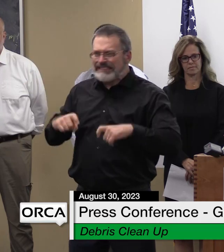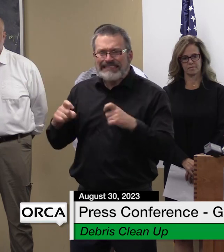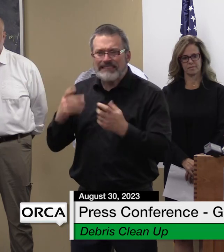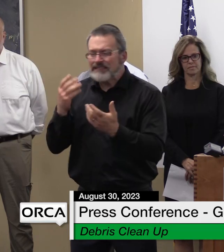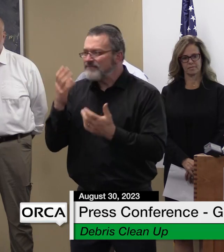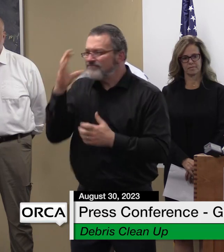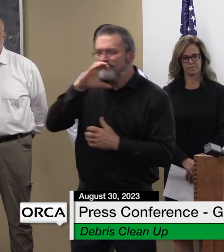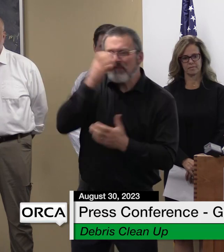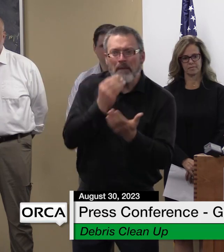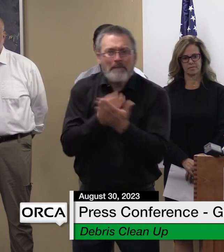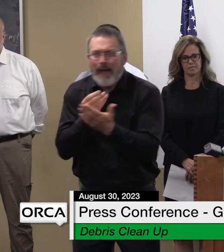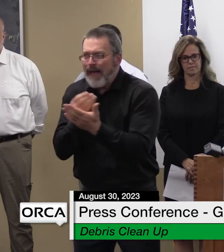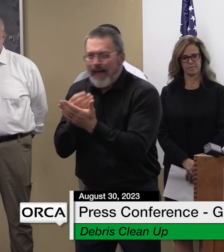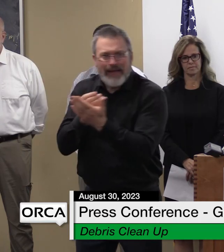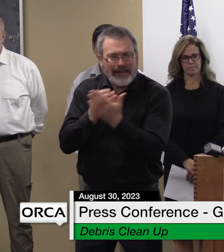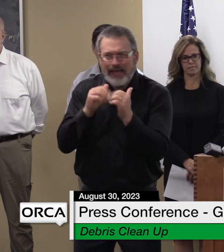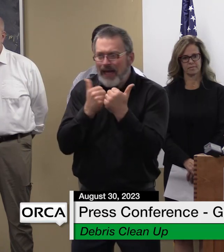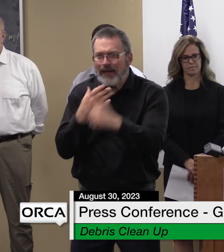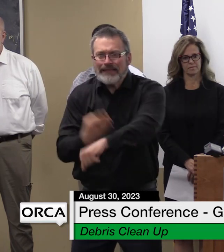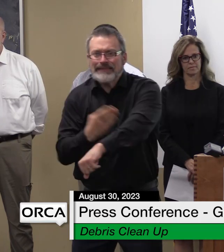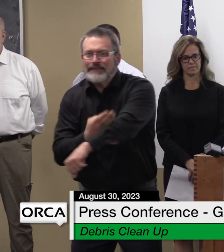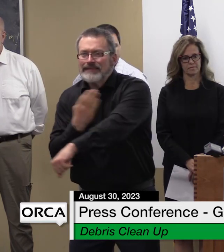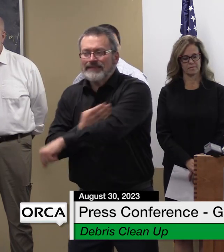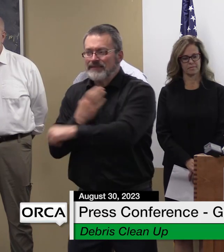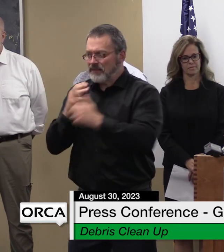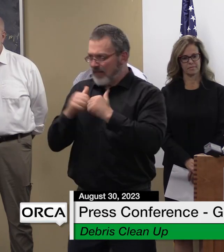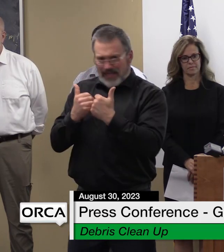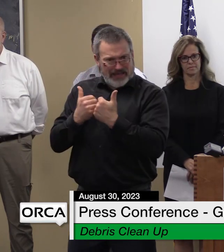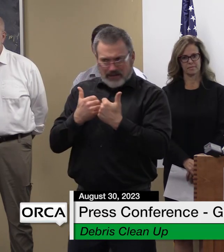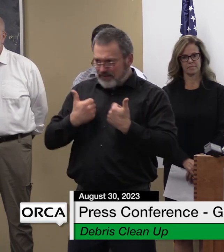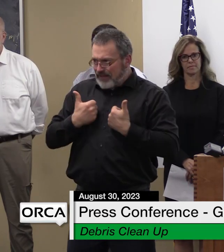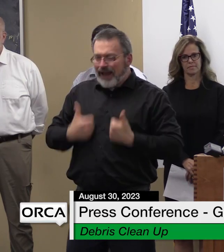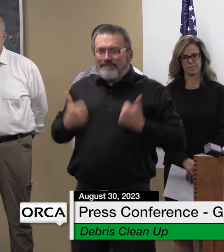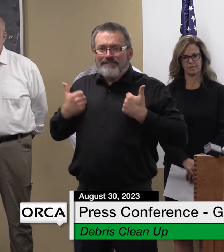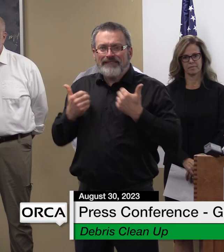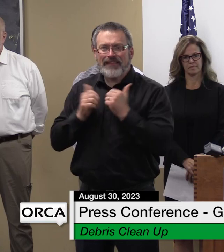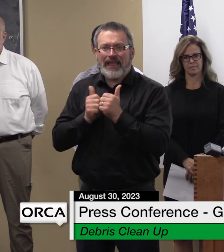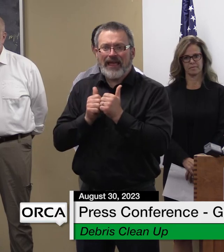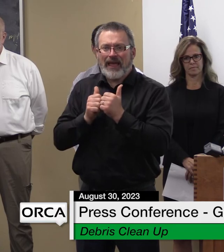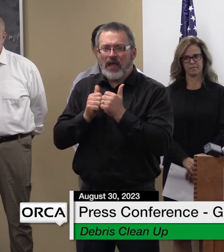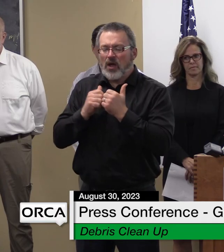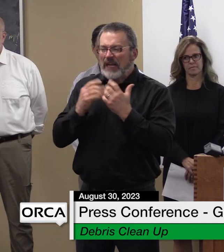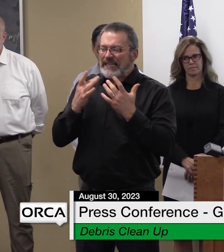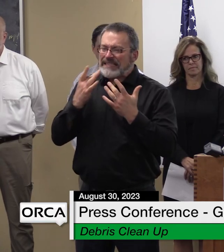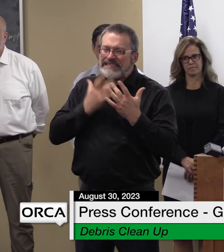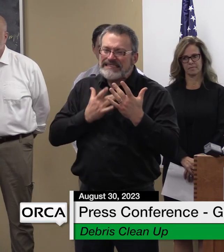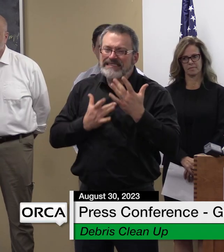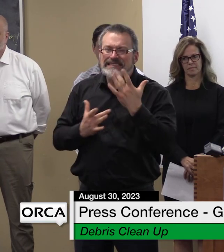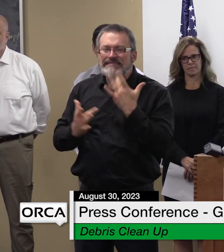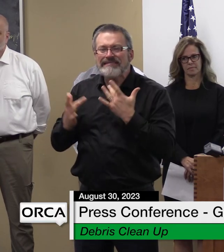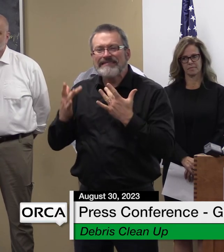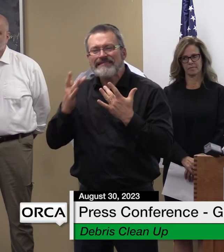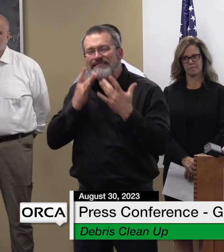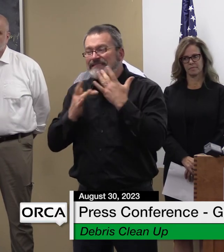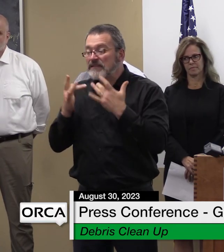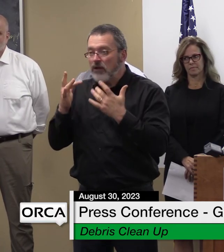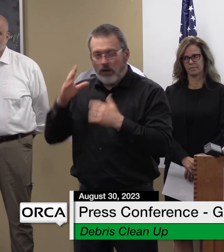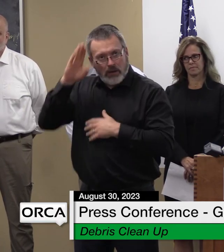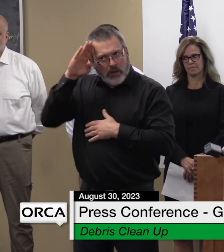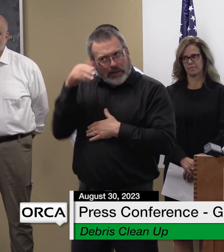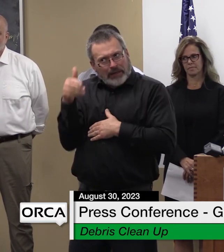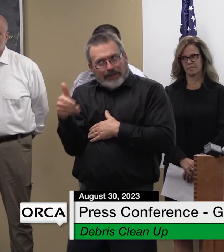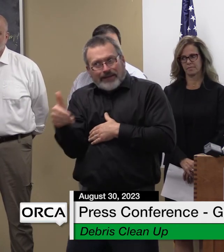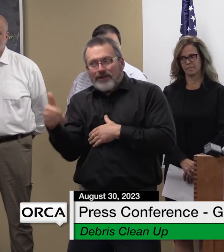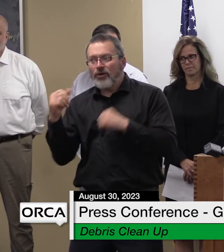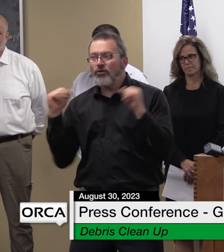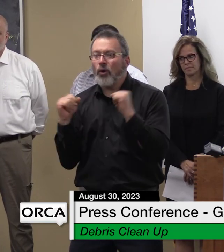and rebuild their lives. Many are still worried about the basics, like whether the furnace will fire up in time for winter, which